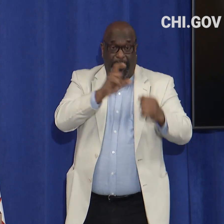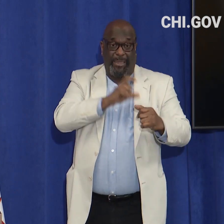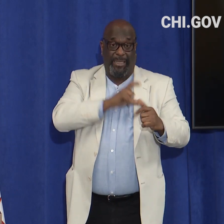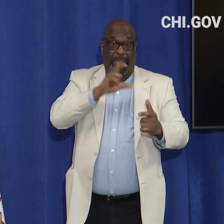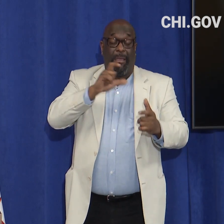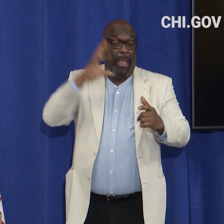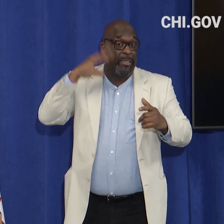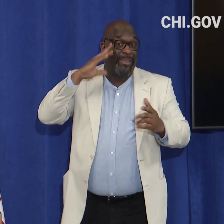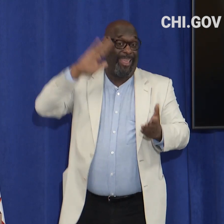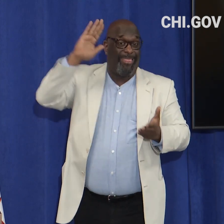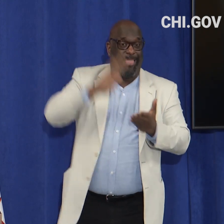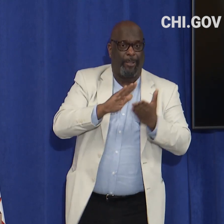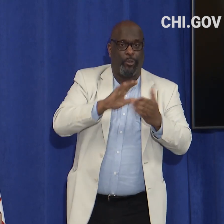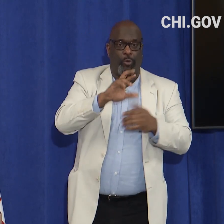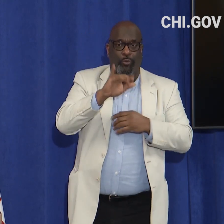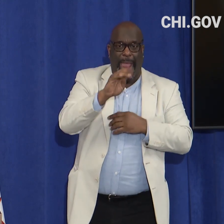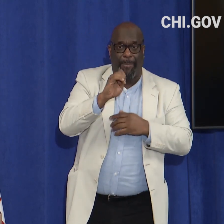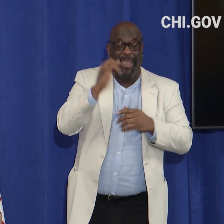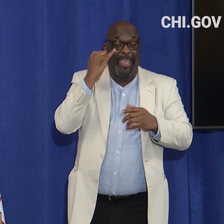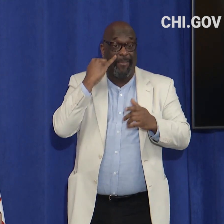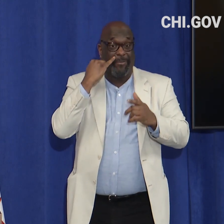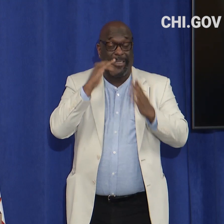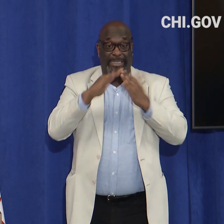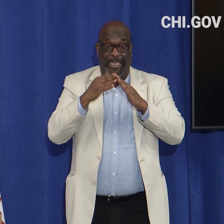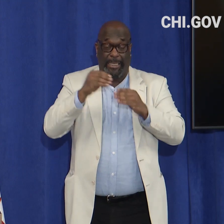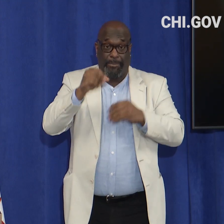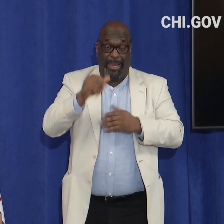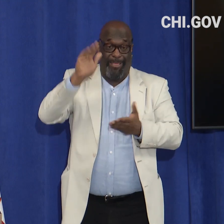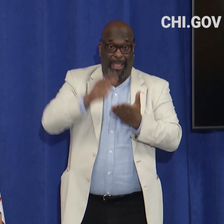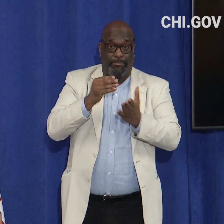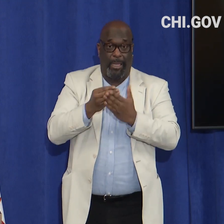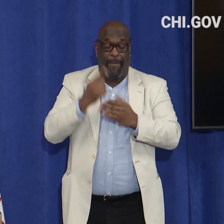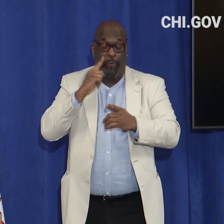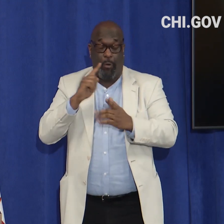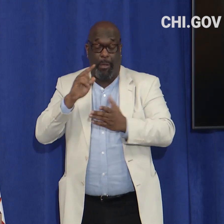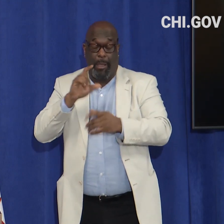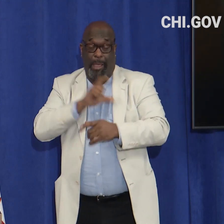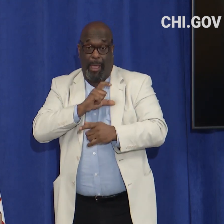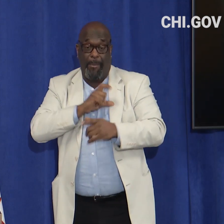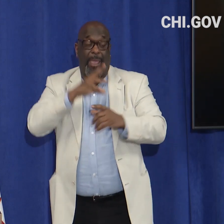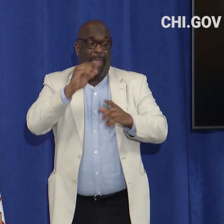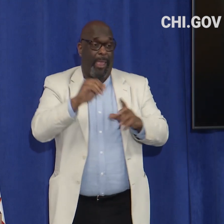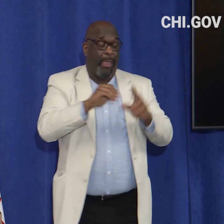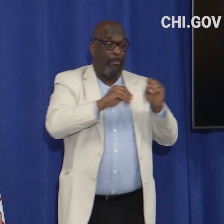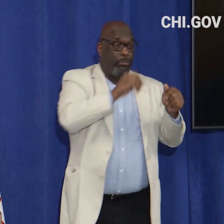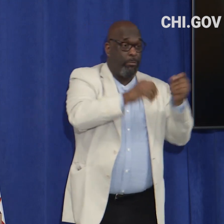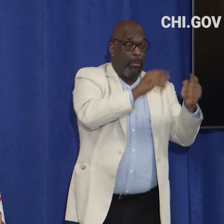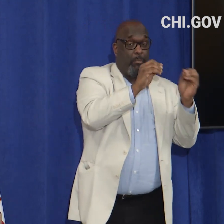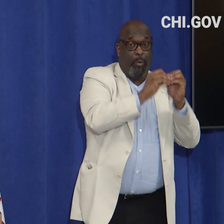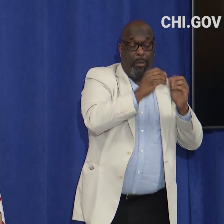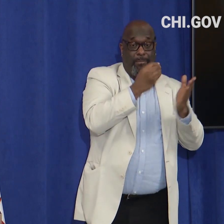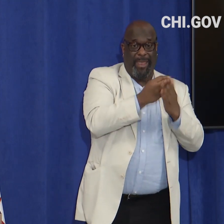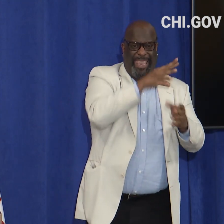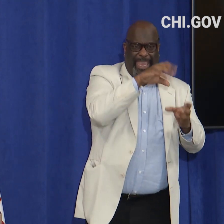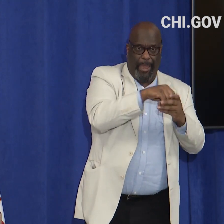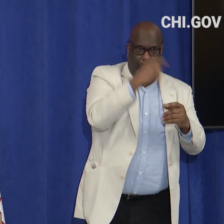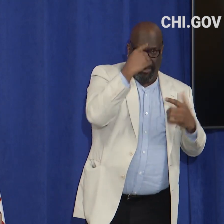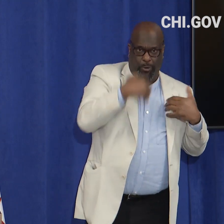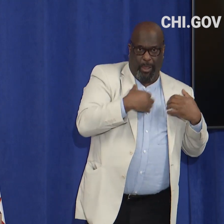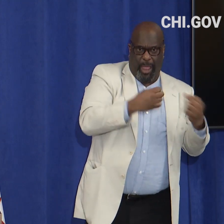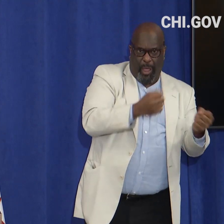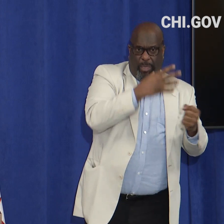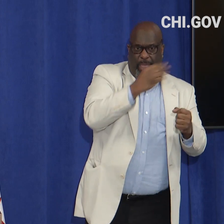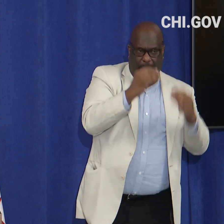crime if the city spent less on cops and more on education, mental health, and other programs? So I don't think it's an